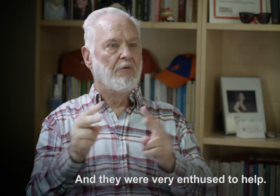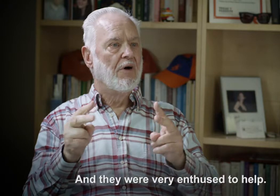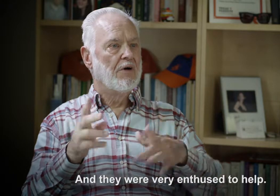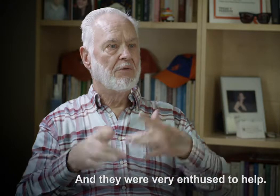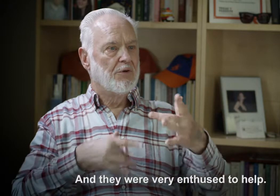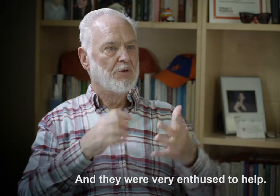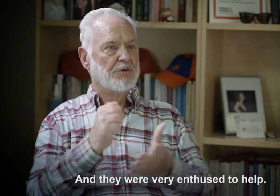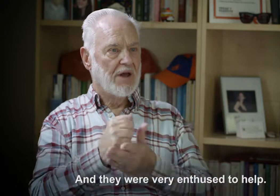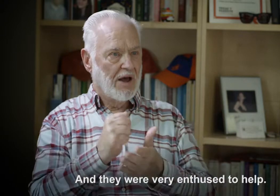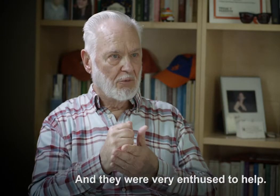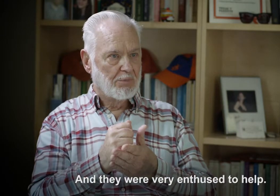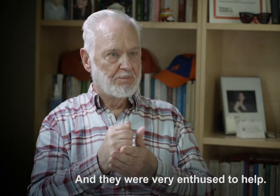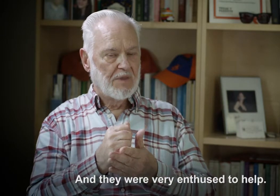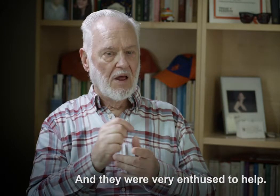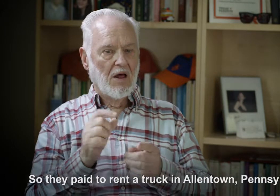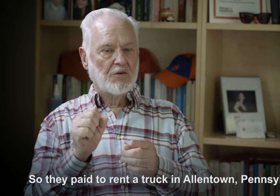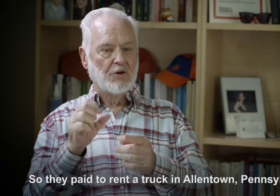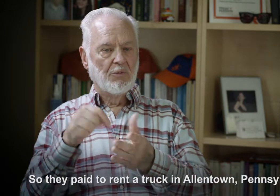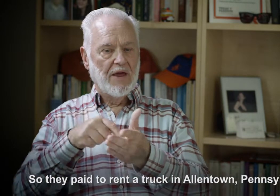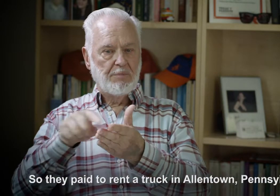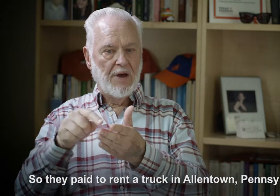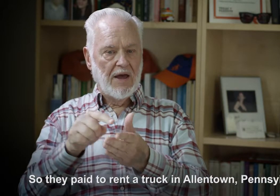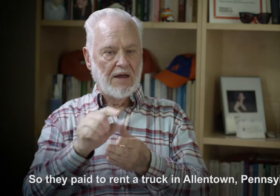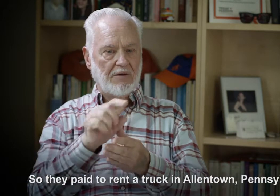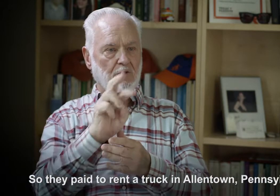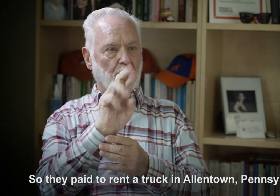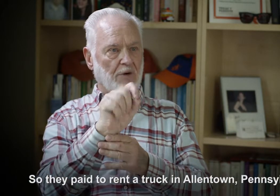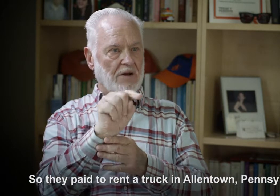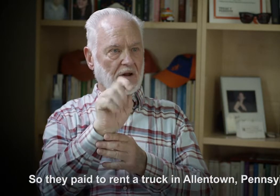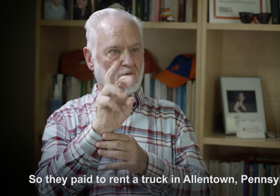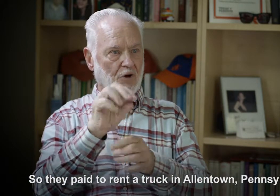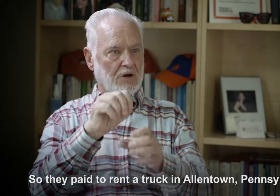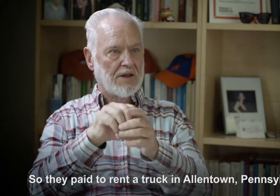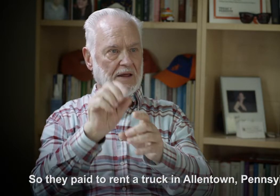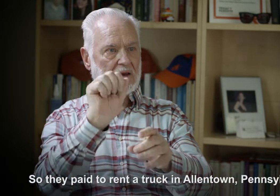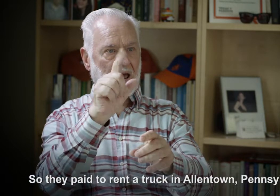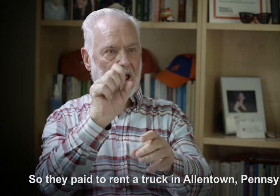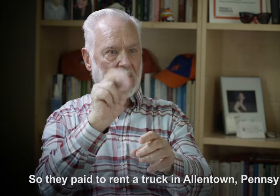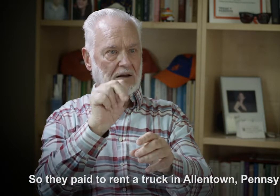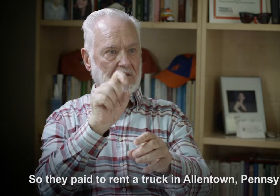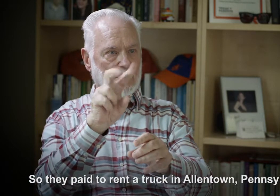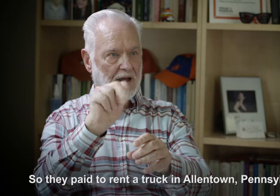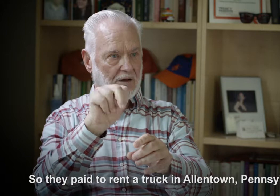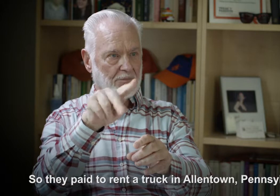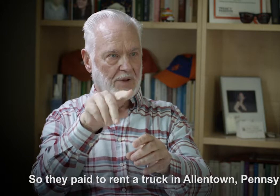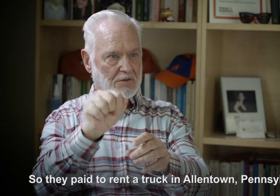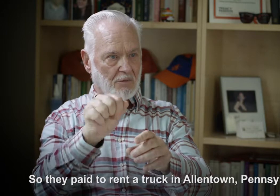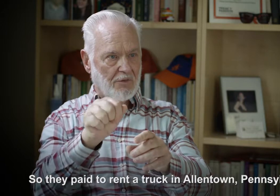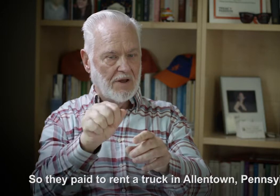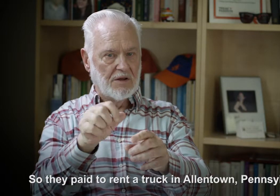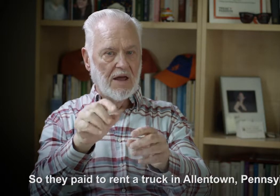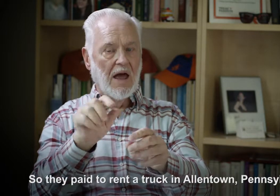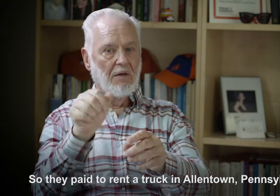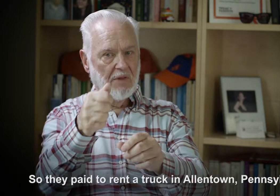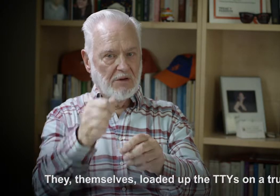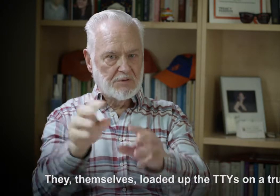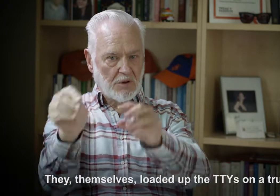very enthused to help. So they paid to rent a truck in Allentown, Pennsylvania. They themselves